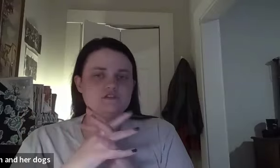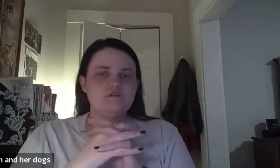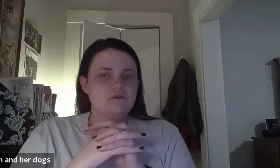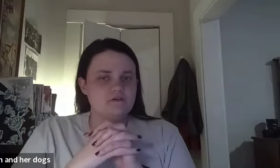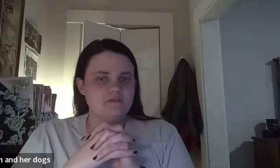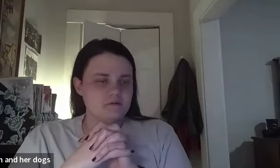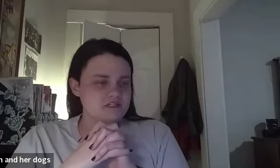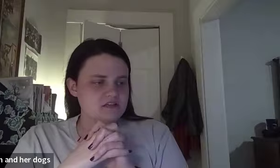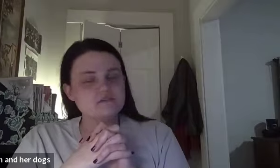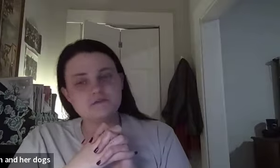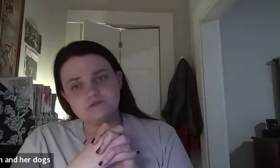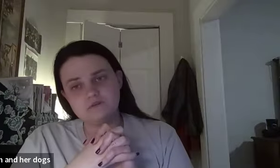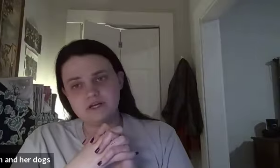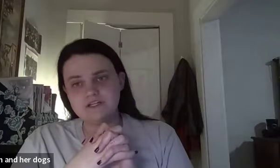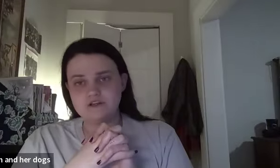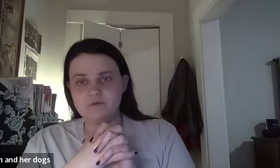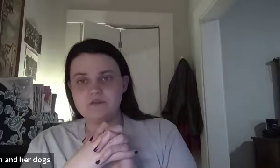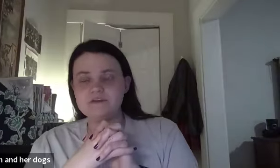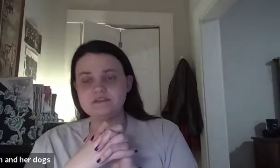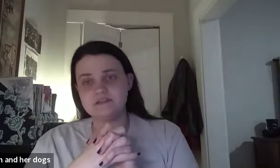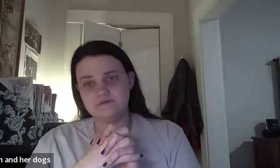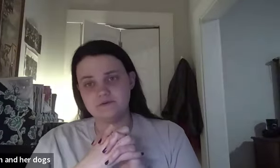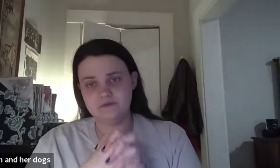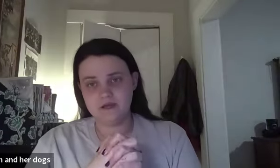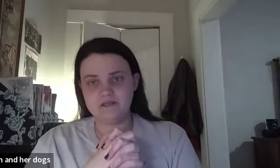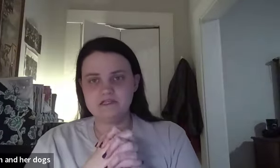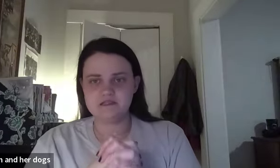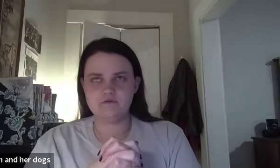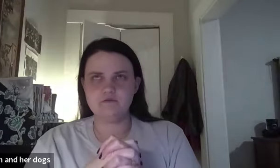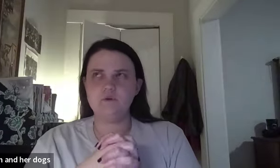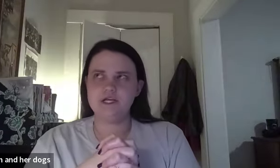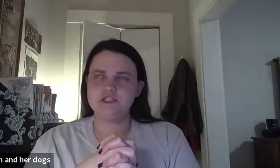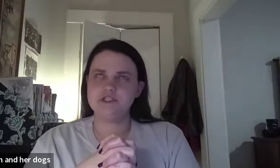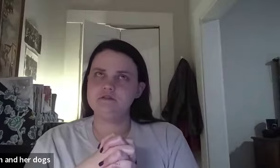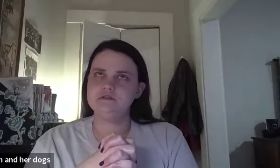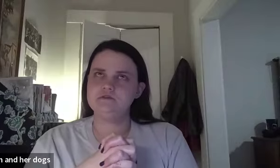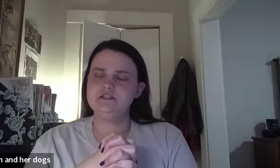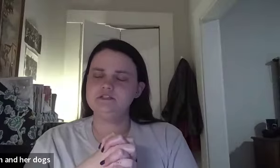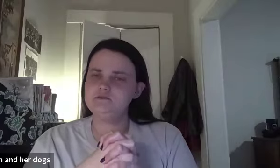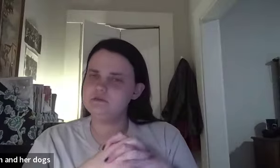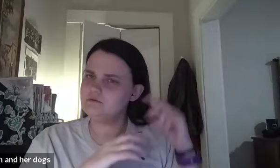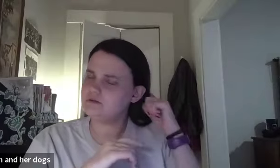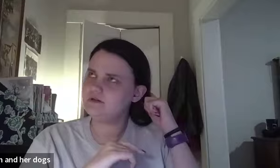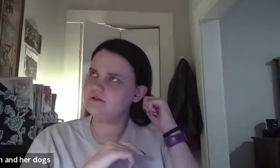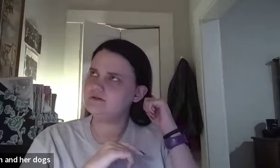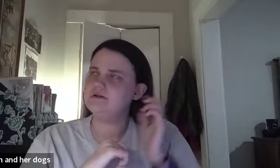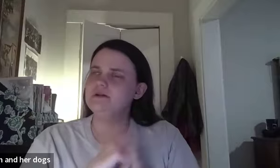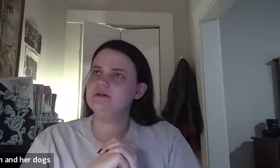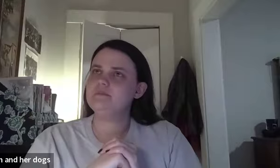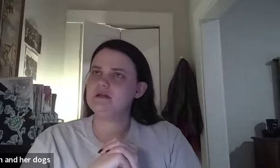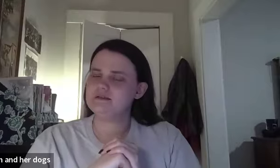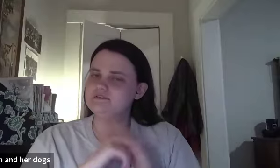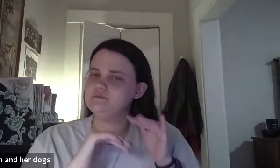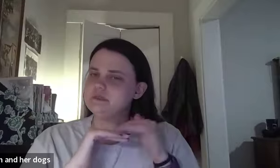So for our family signs, the first one we're going to start with is the sign for family itself, which I do think My classes are